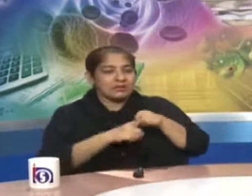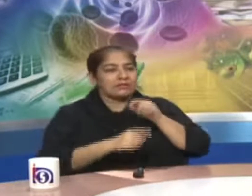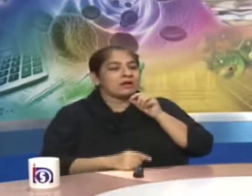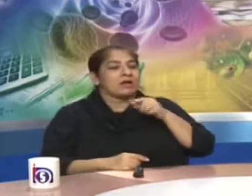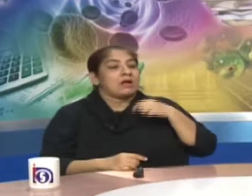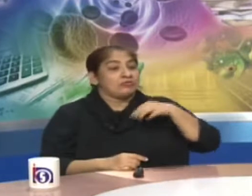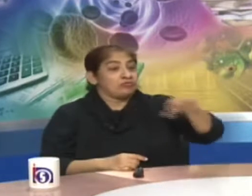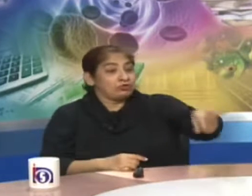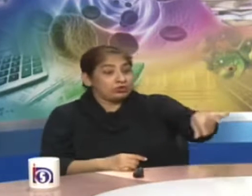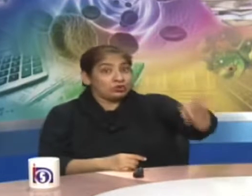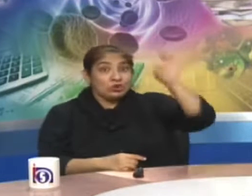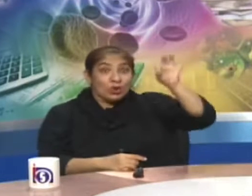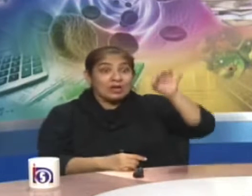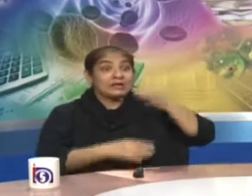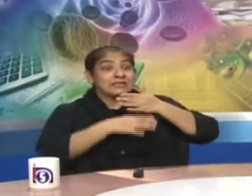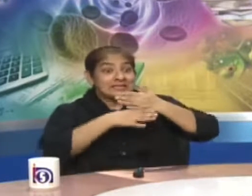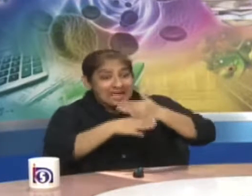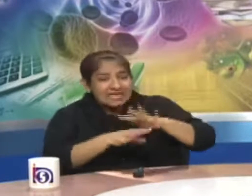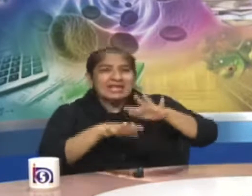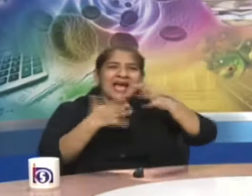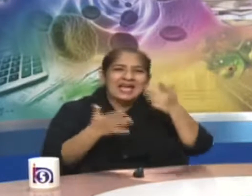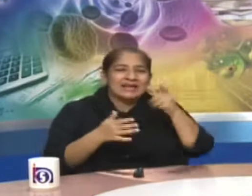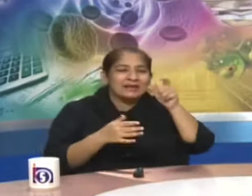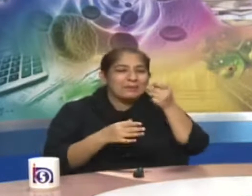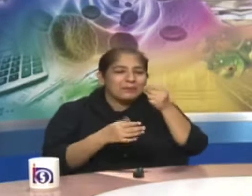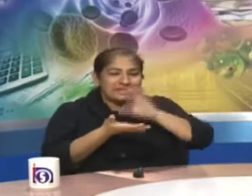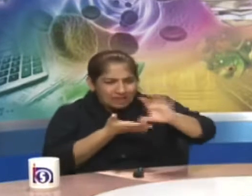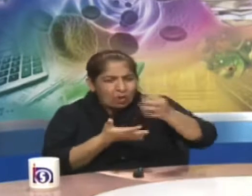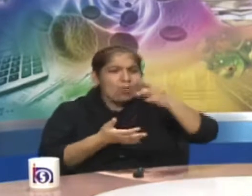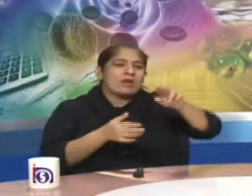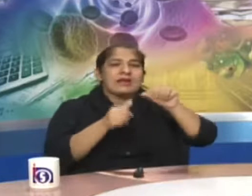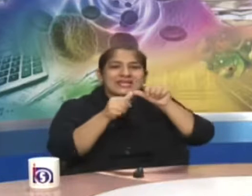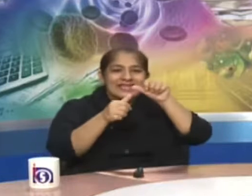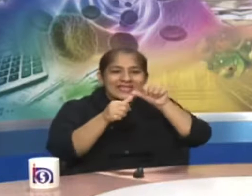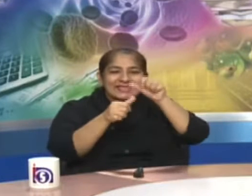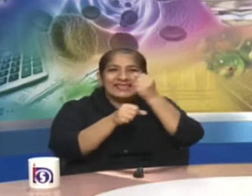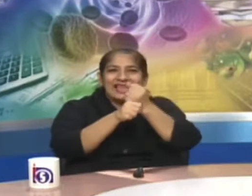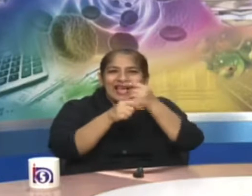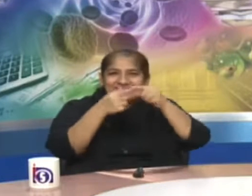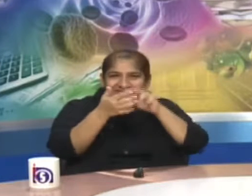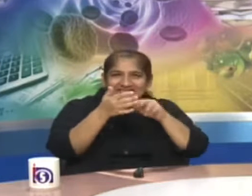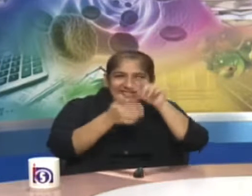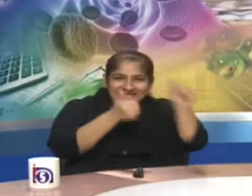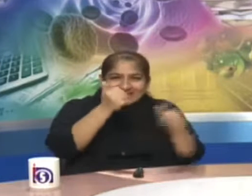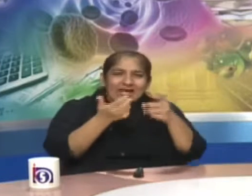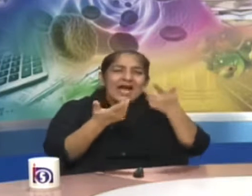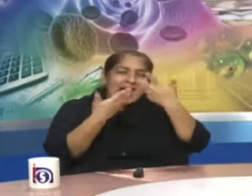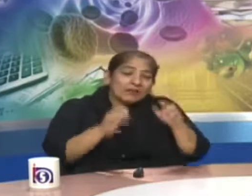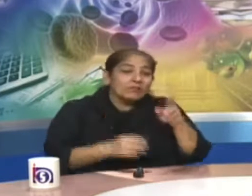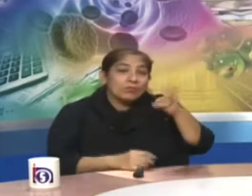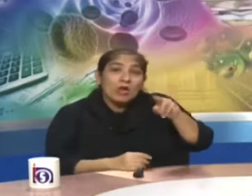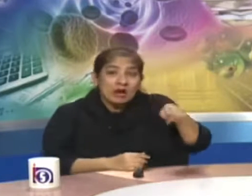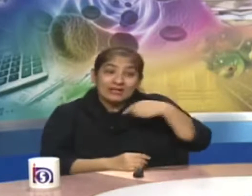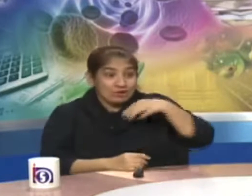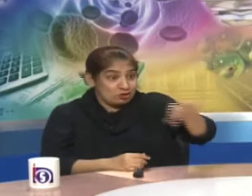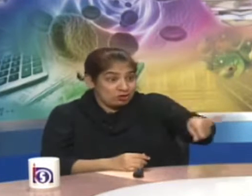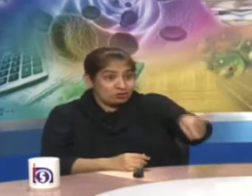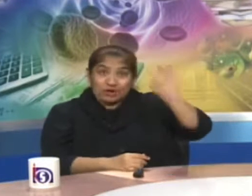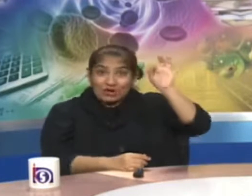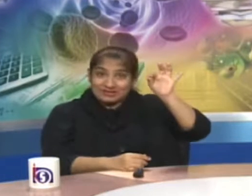The first one is selection of a broker. Any amount of investment or any capital